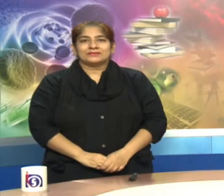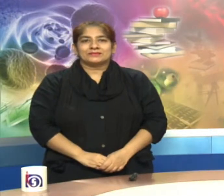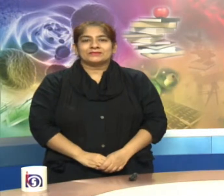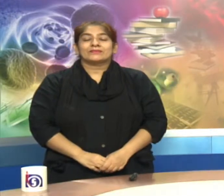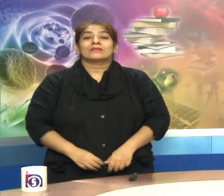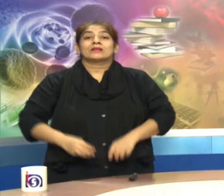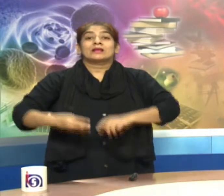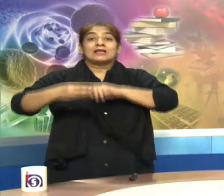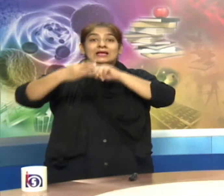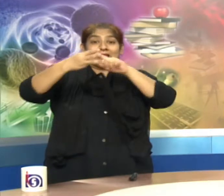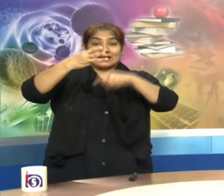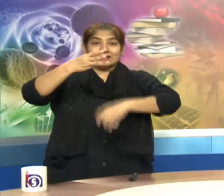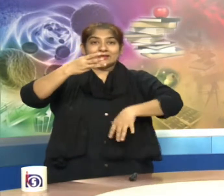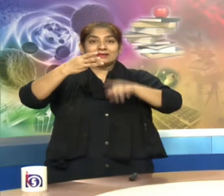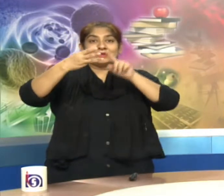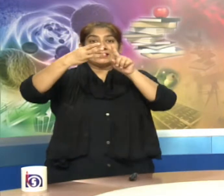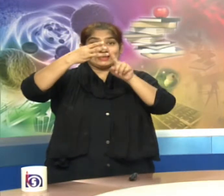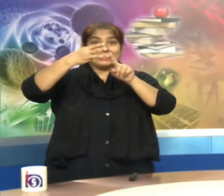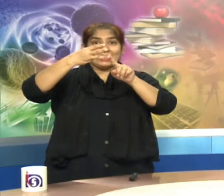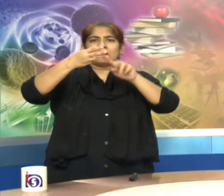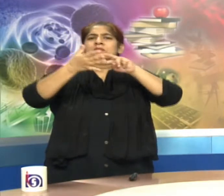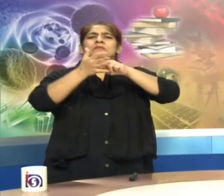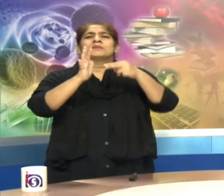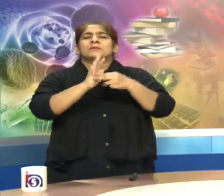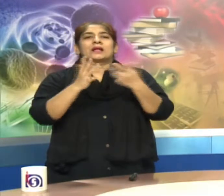a good, positive thing.